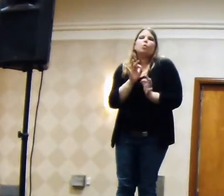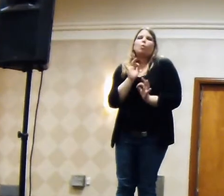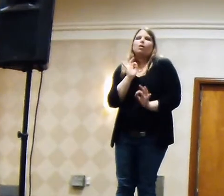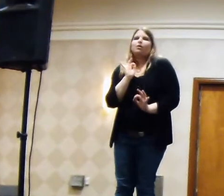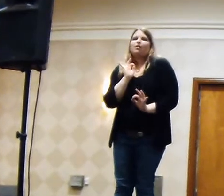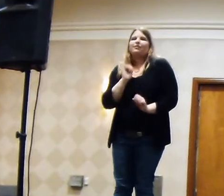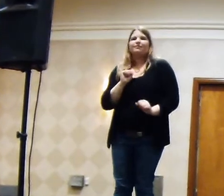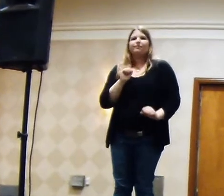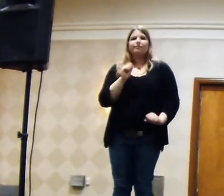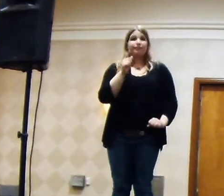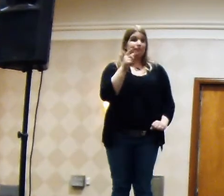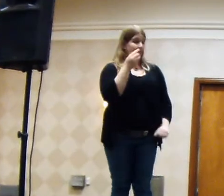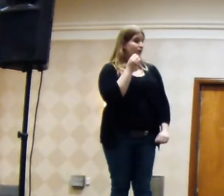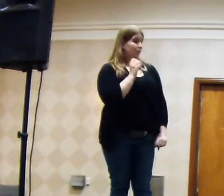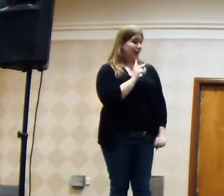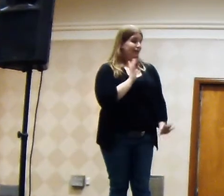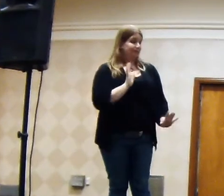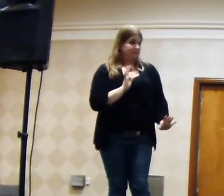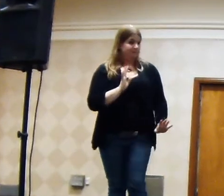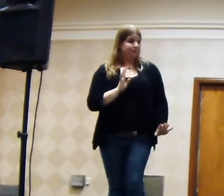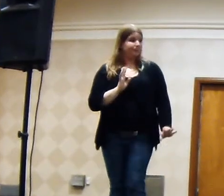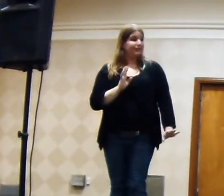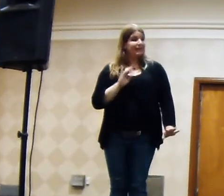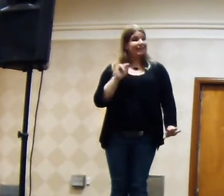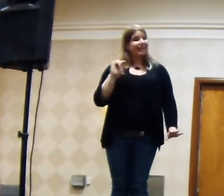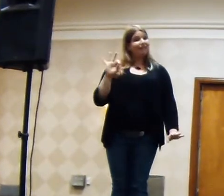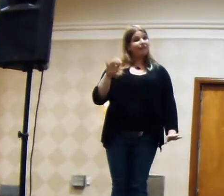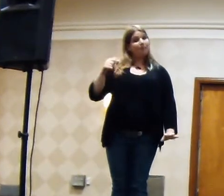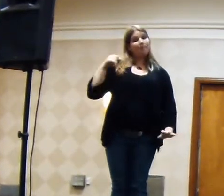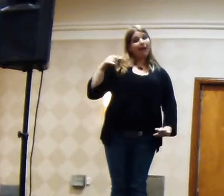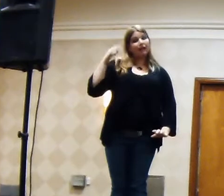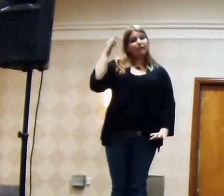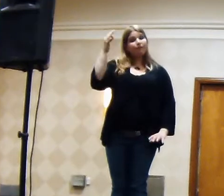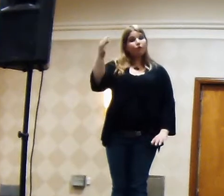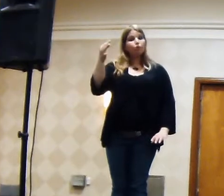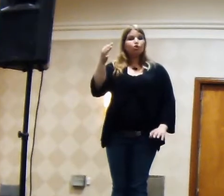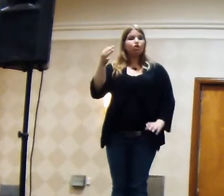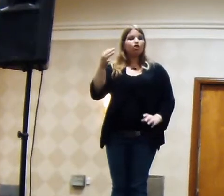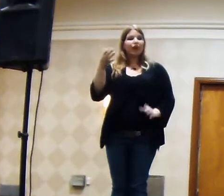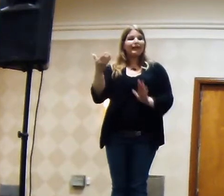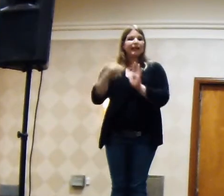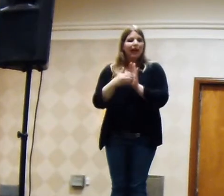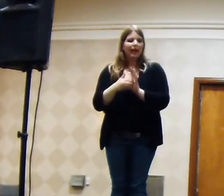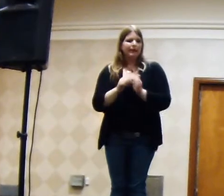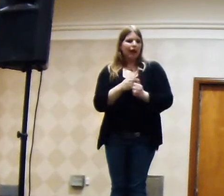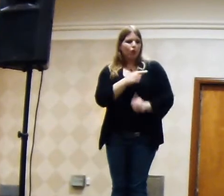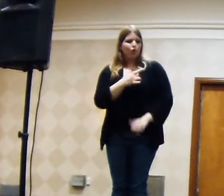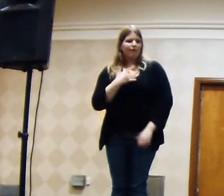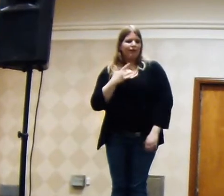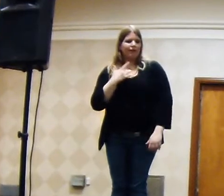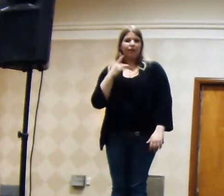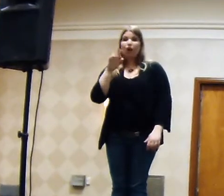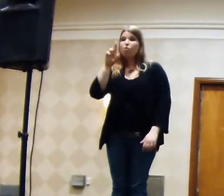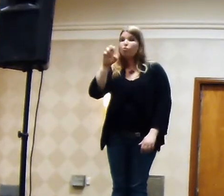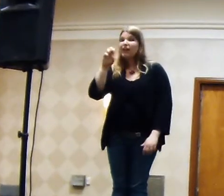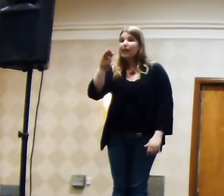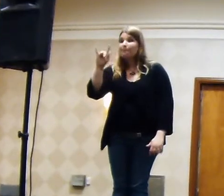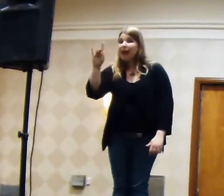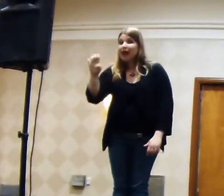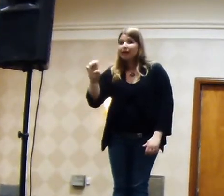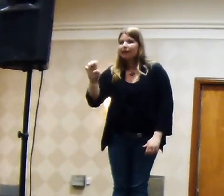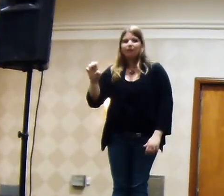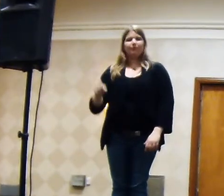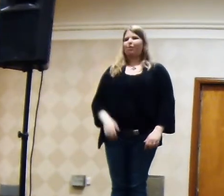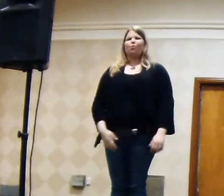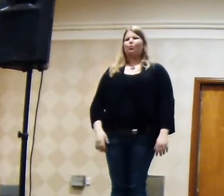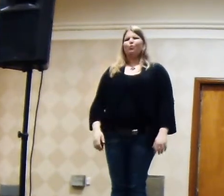And truthfully, if they would remake Back to the Future, what are your thoughts on that? Remake it? I don't think they